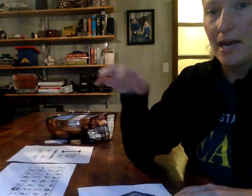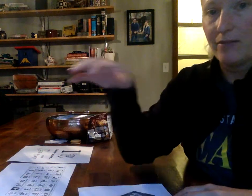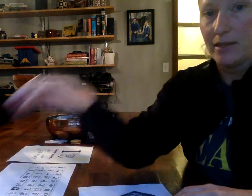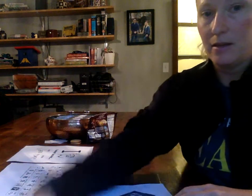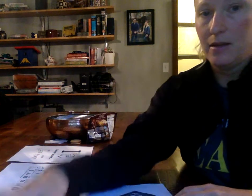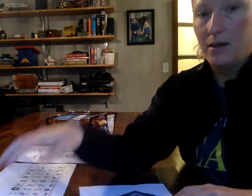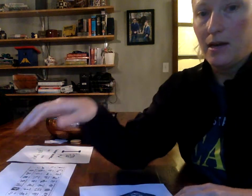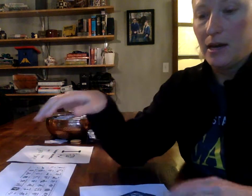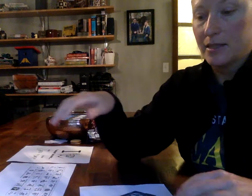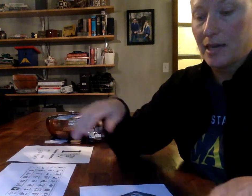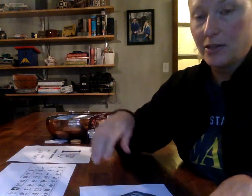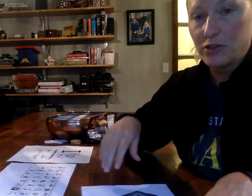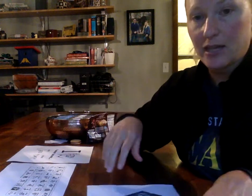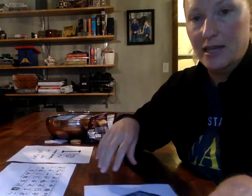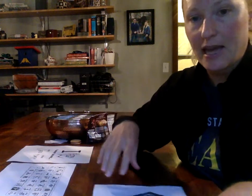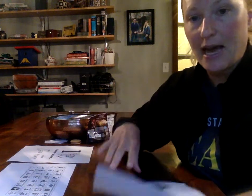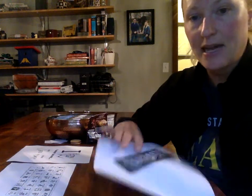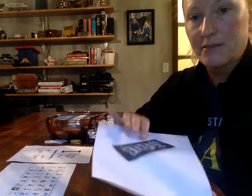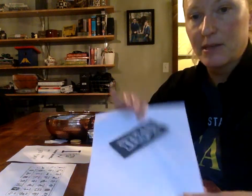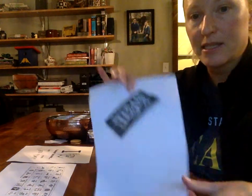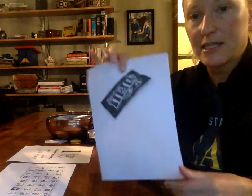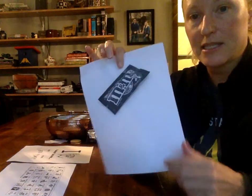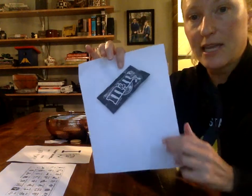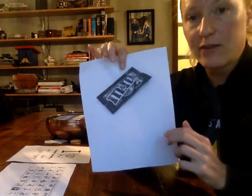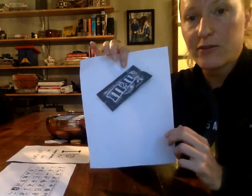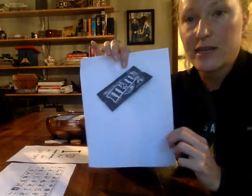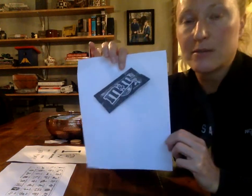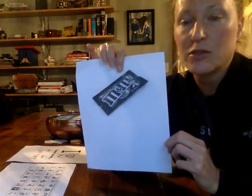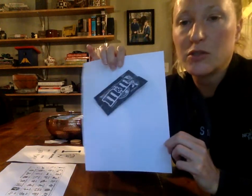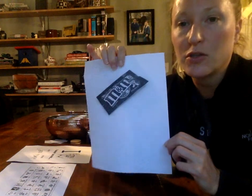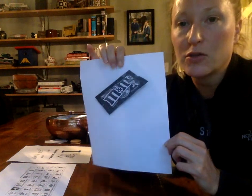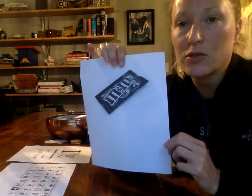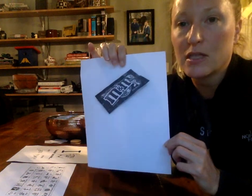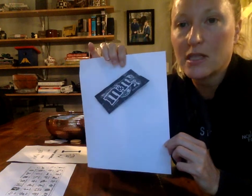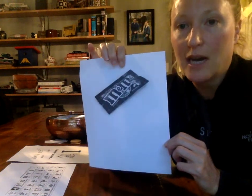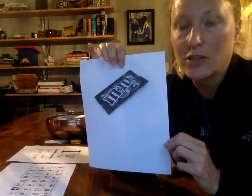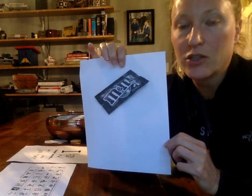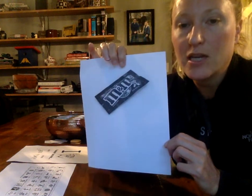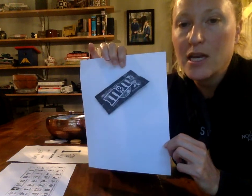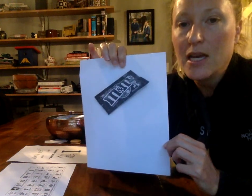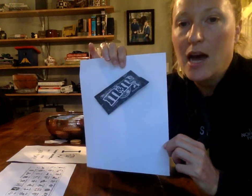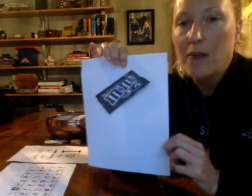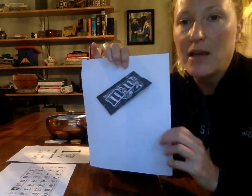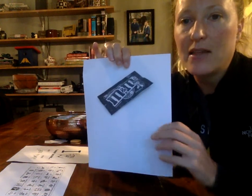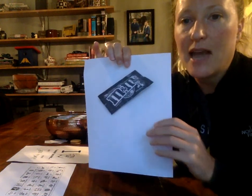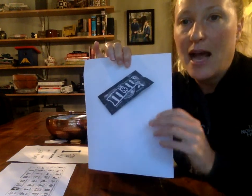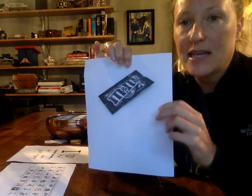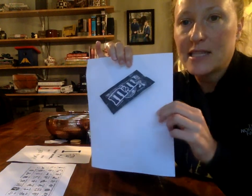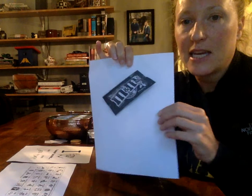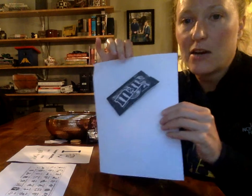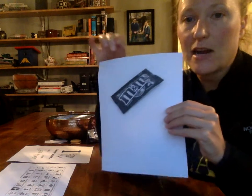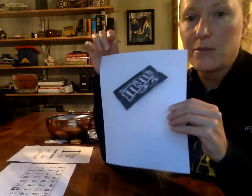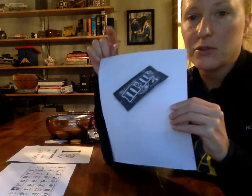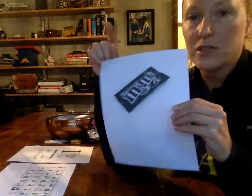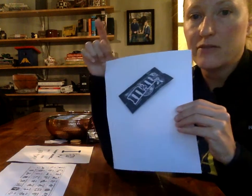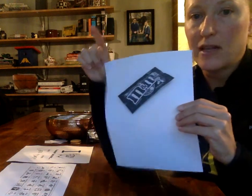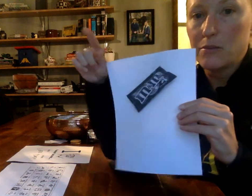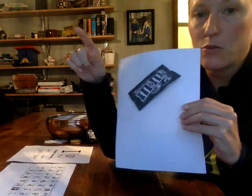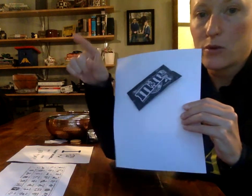like a touch like that, but this is there for them to use to touch. And then as they are able to develop more